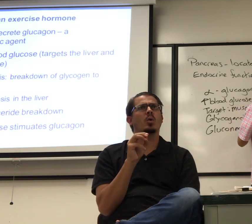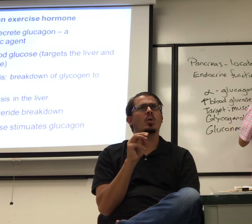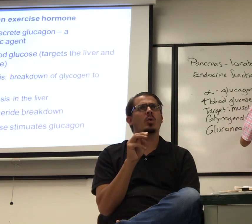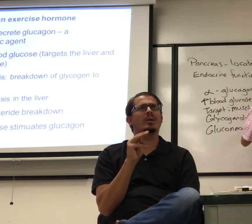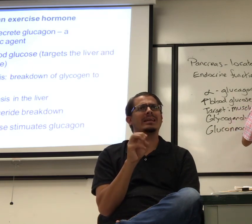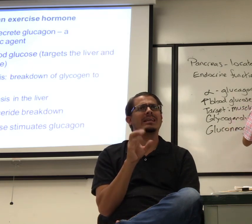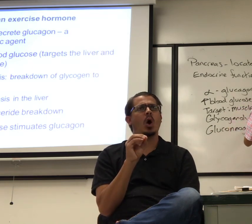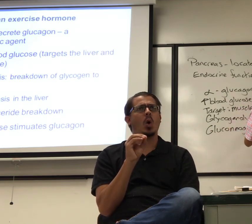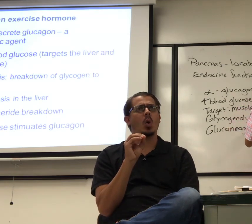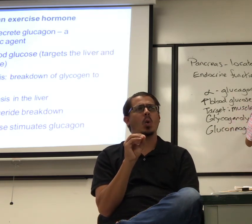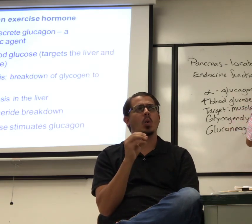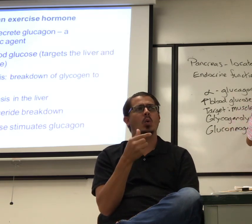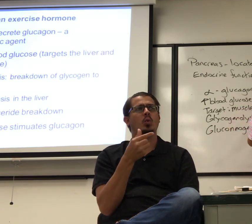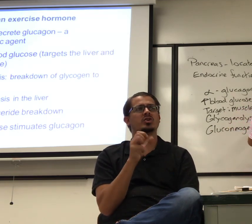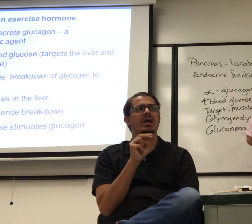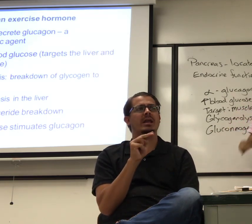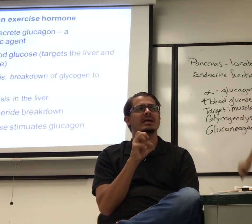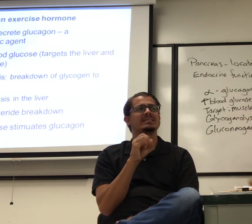can do both.